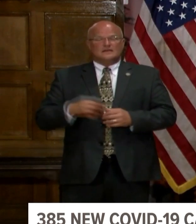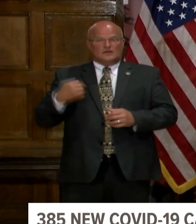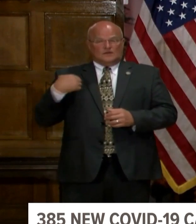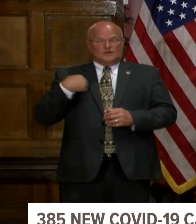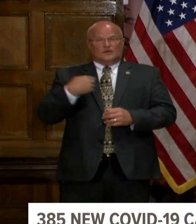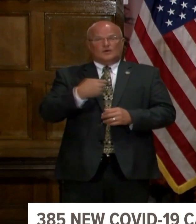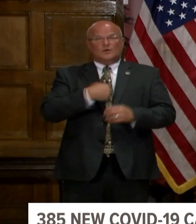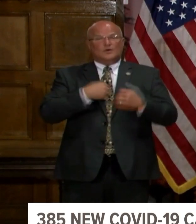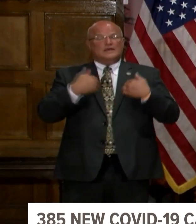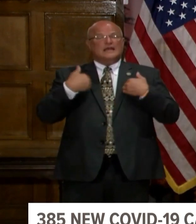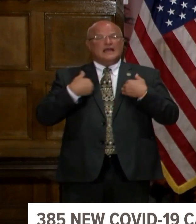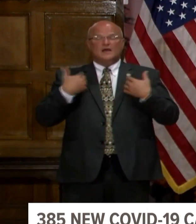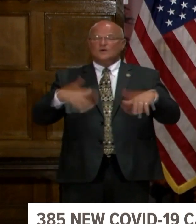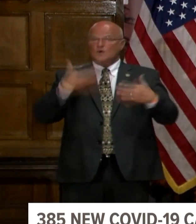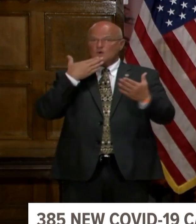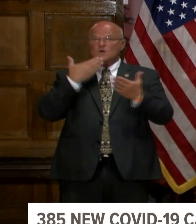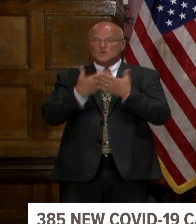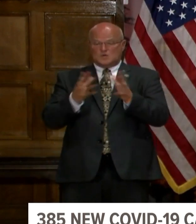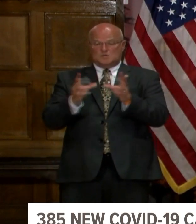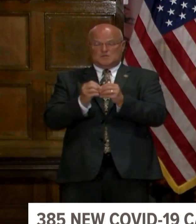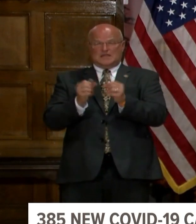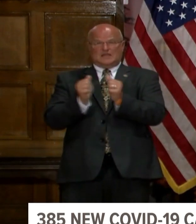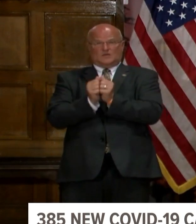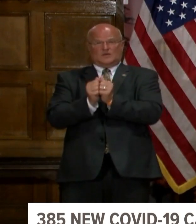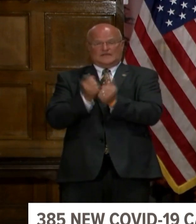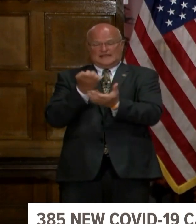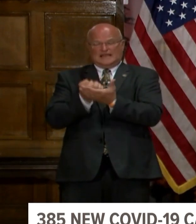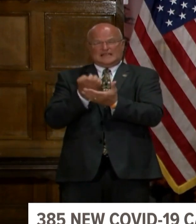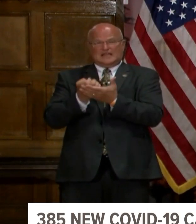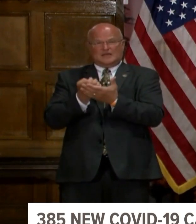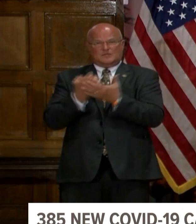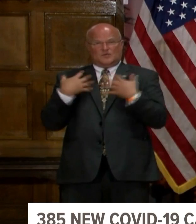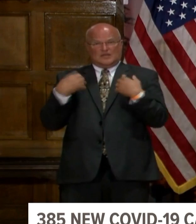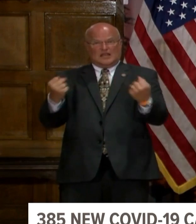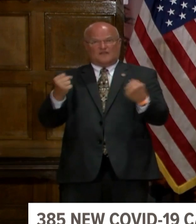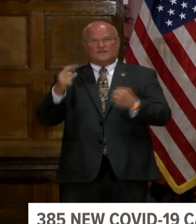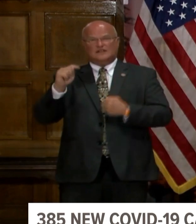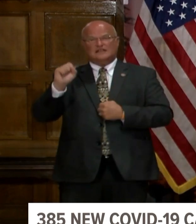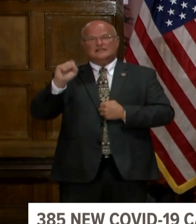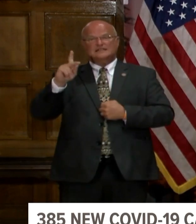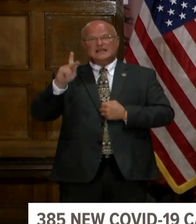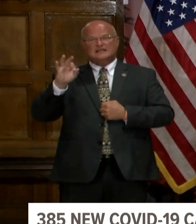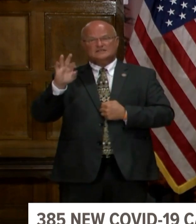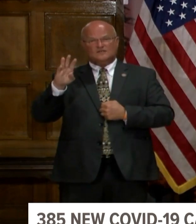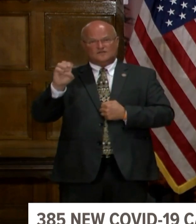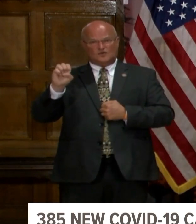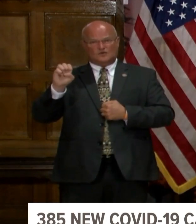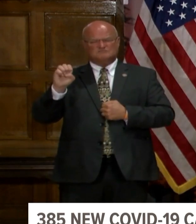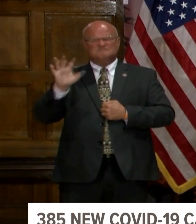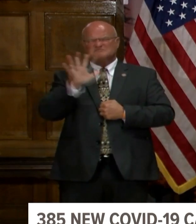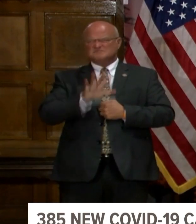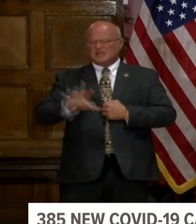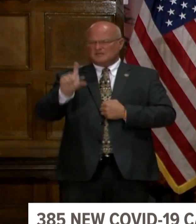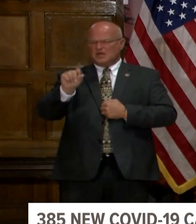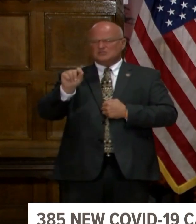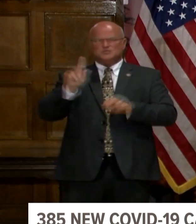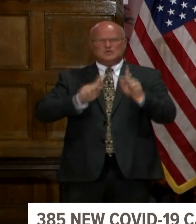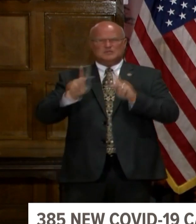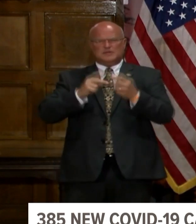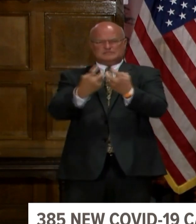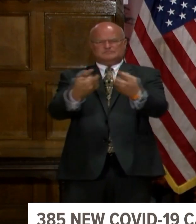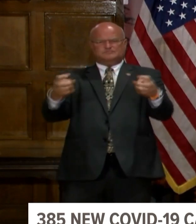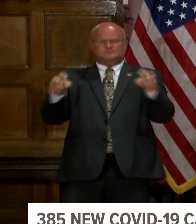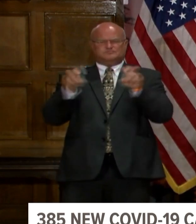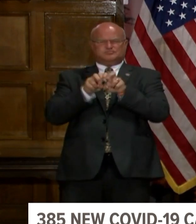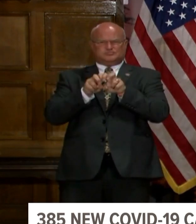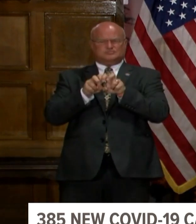We had a good meeting this morning with the Economic Recovery Task Force. We had about 20 people, I think, in